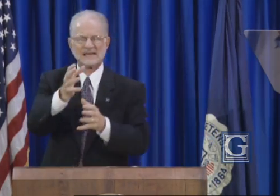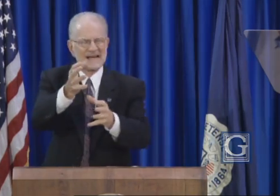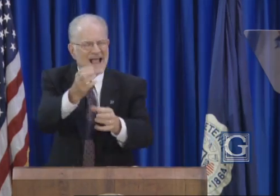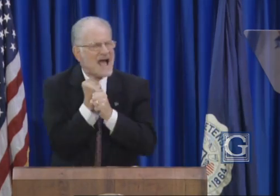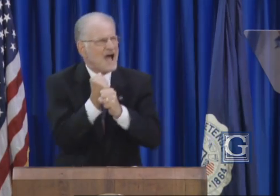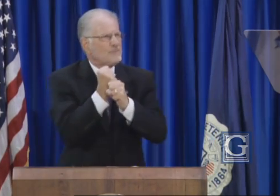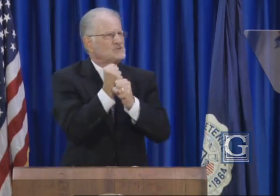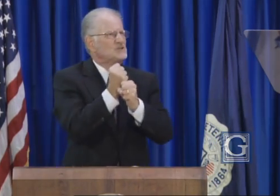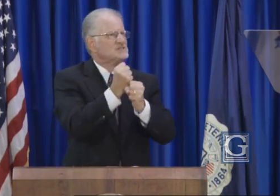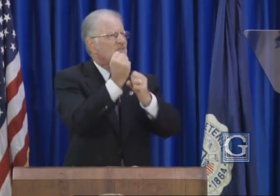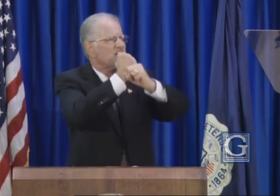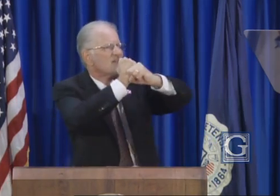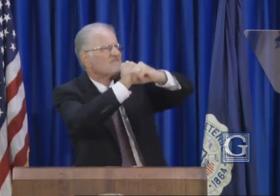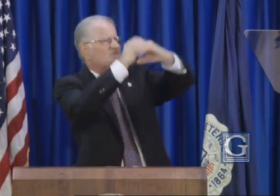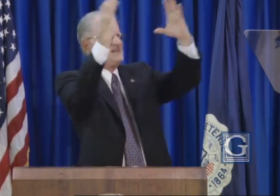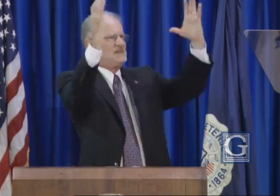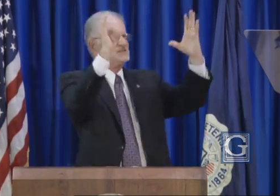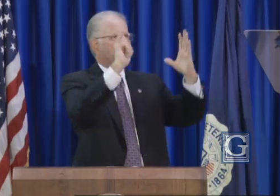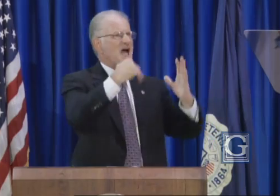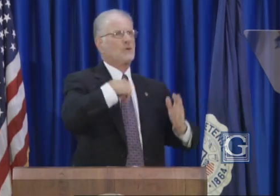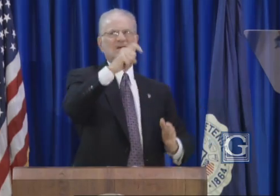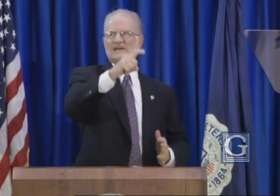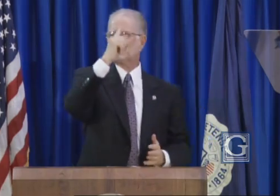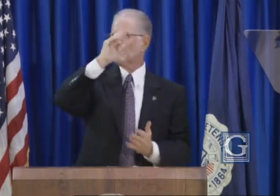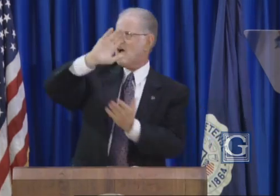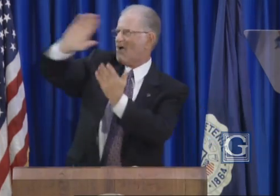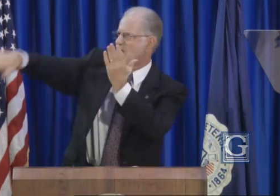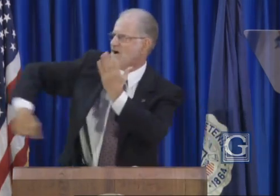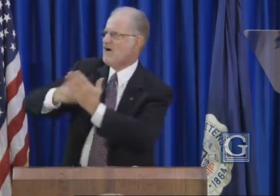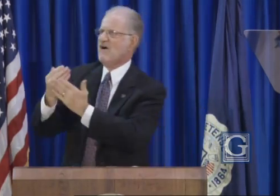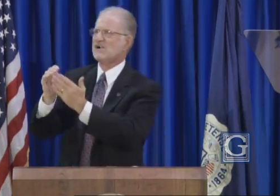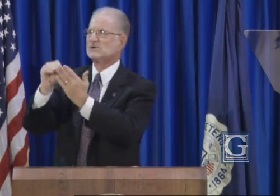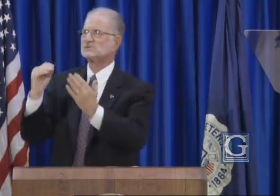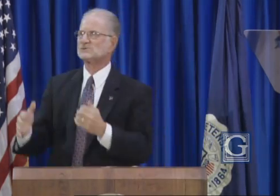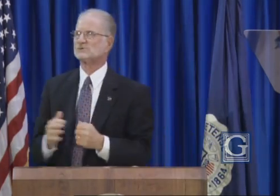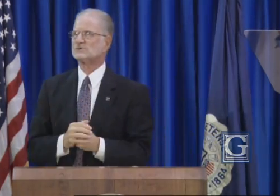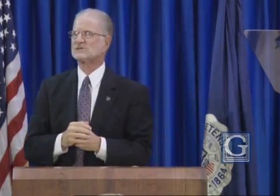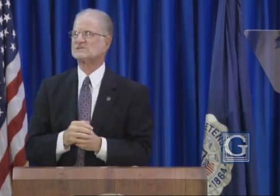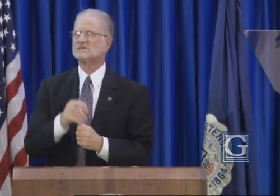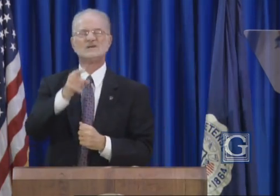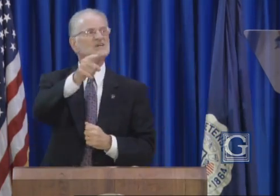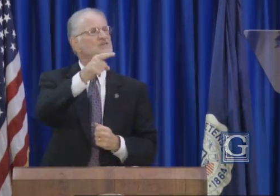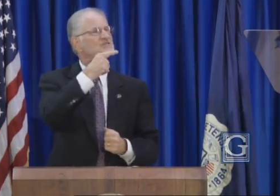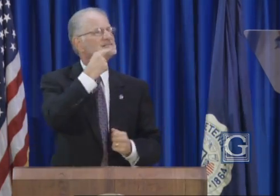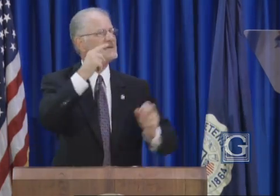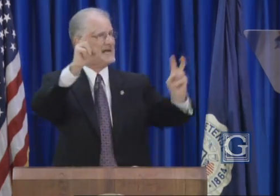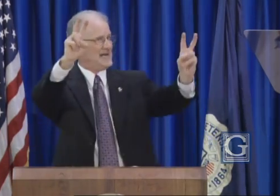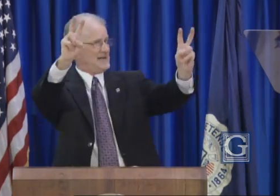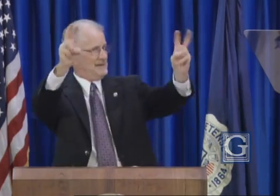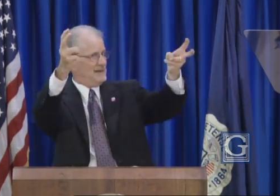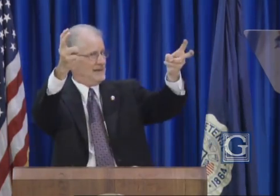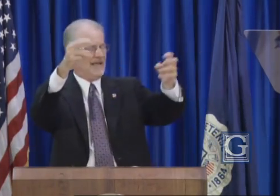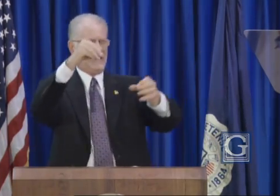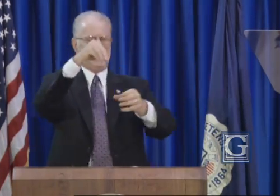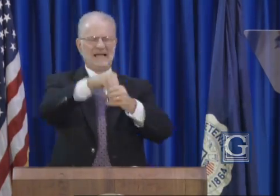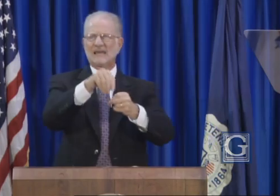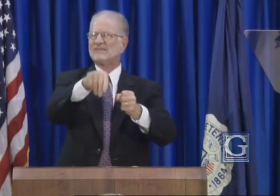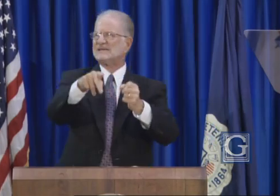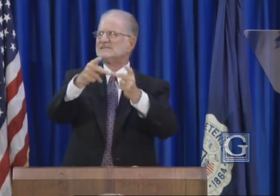them. It captures the vision of what we need for all students. And